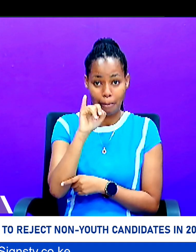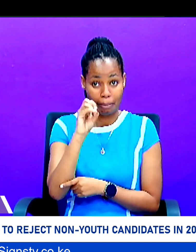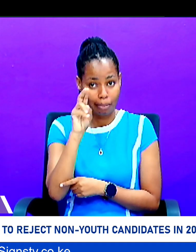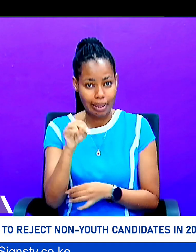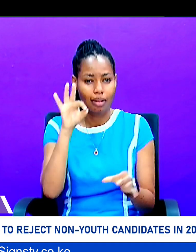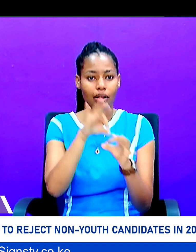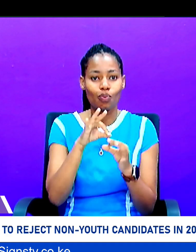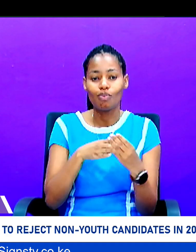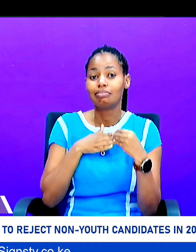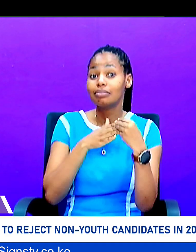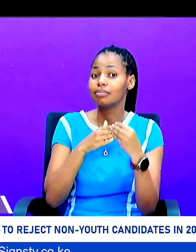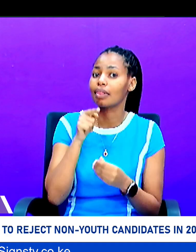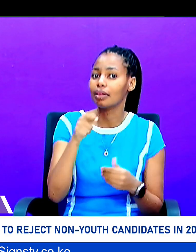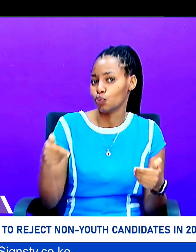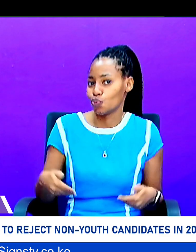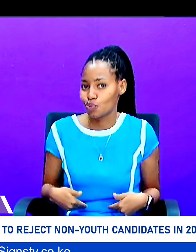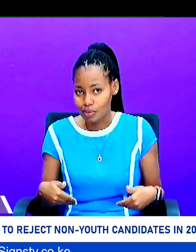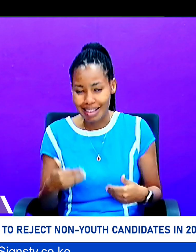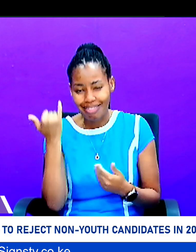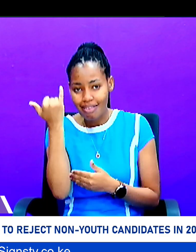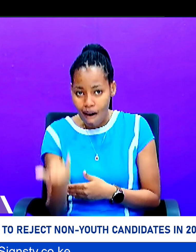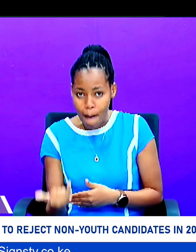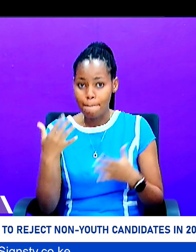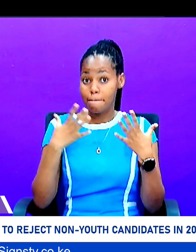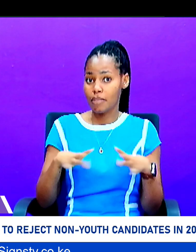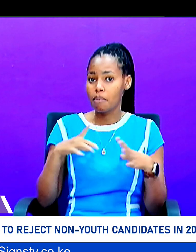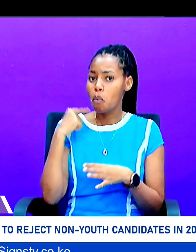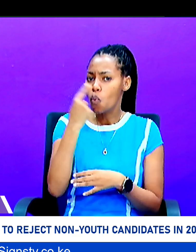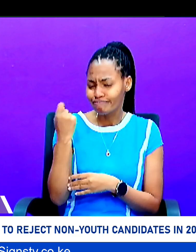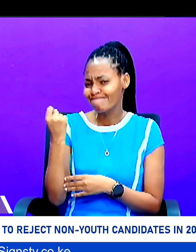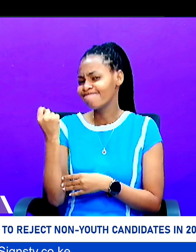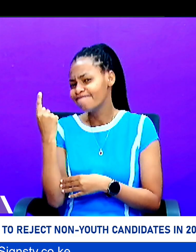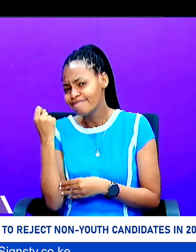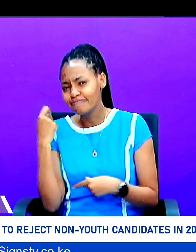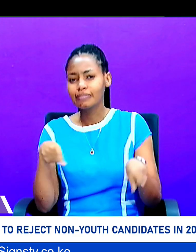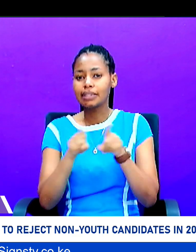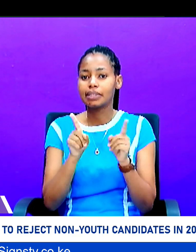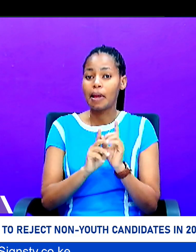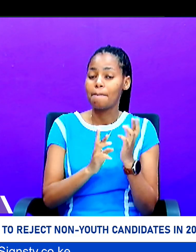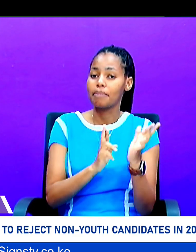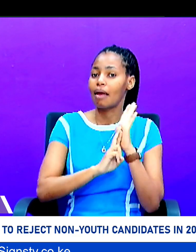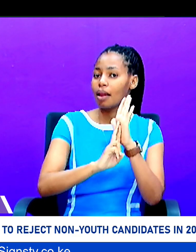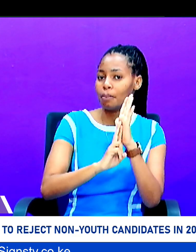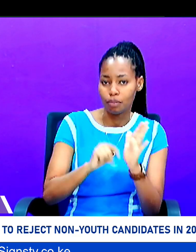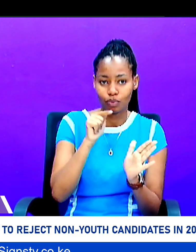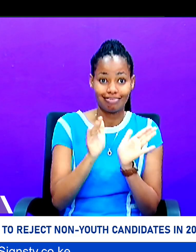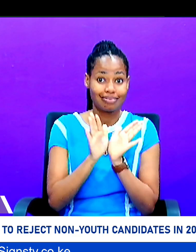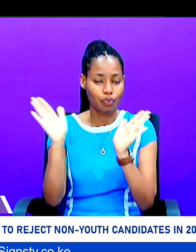that a significant portion of elected leaders are young people who understand and represent their generation's